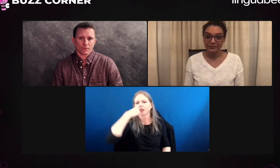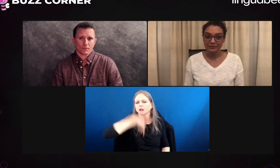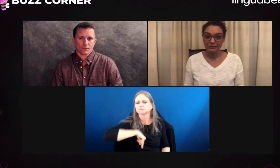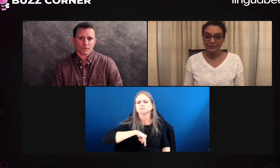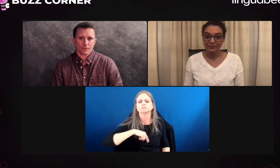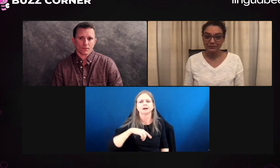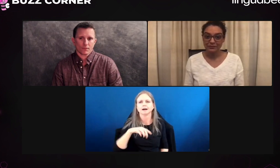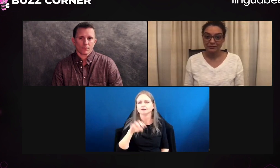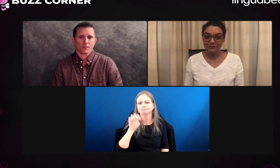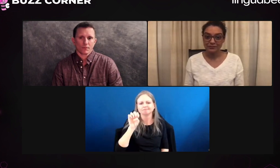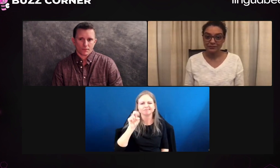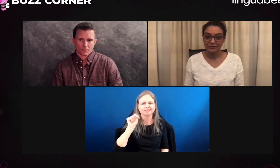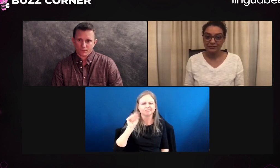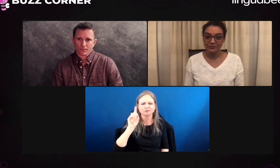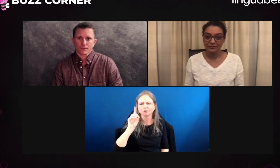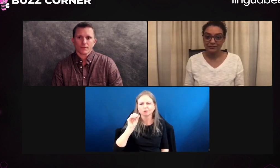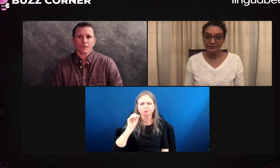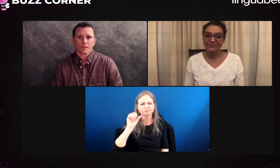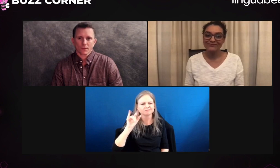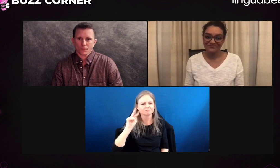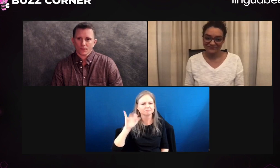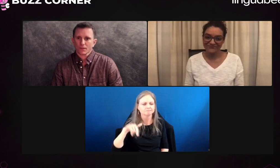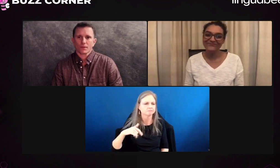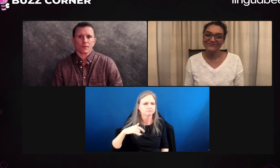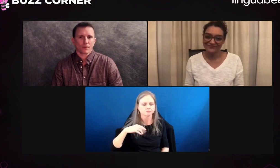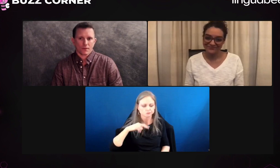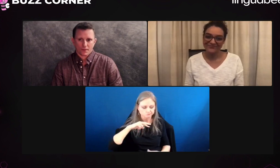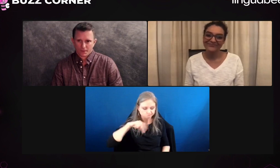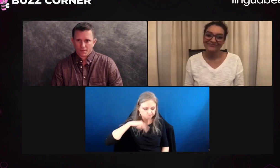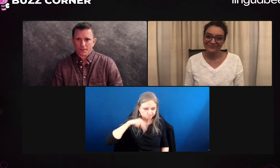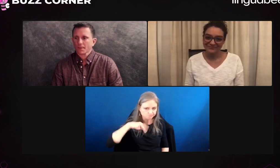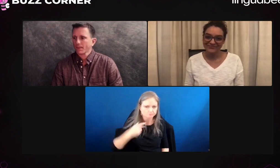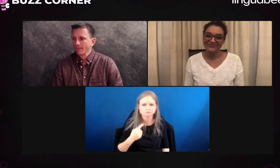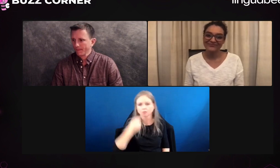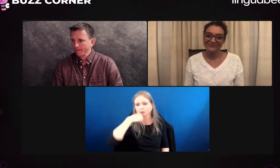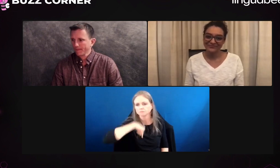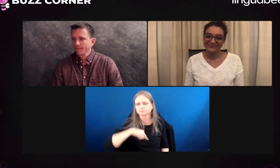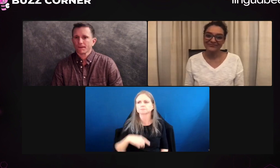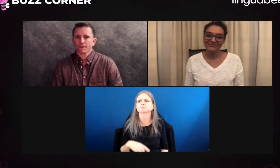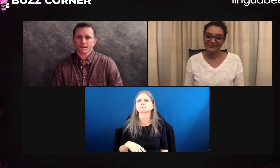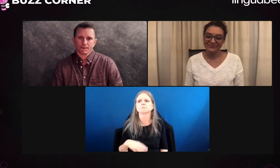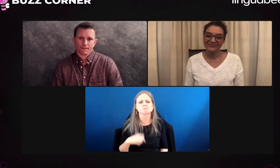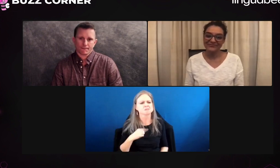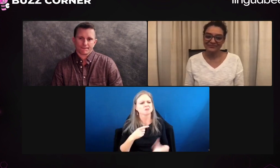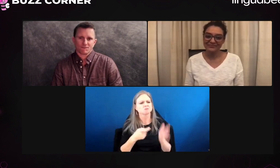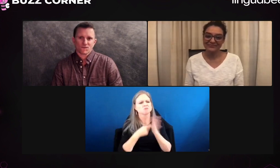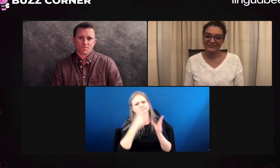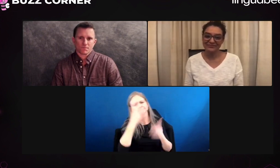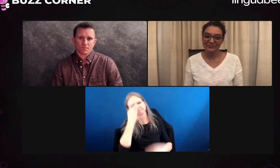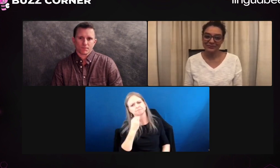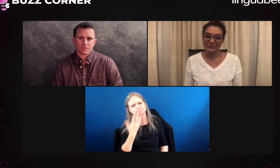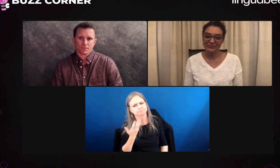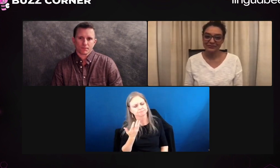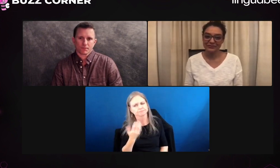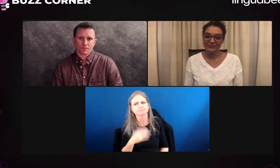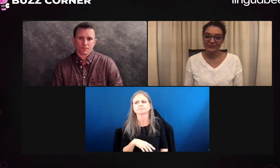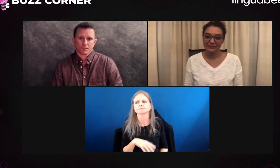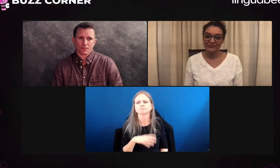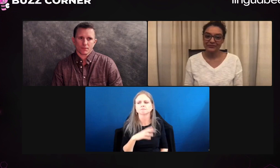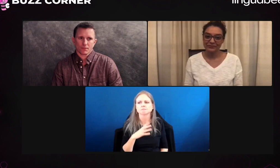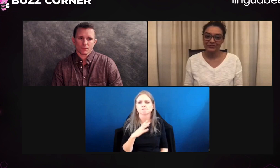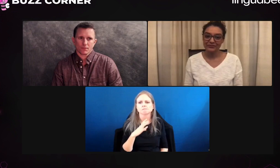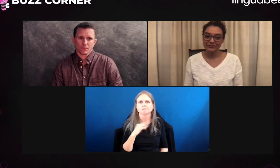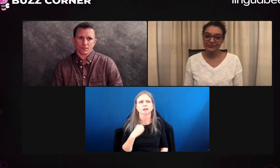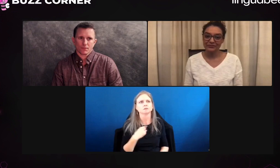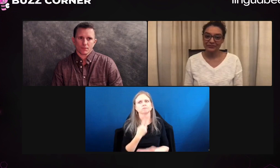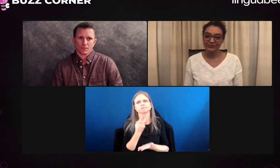fairly recent. I actually went to the for an endoscopy check. They did insert, and I